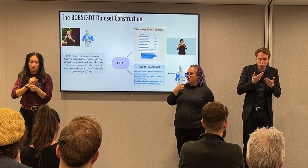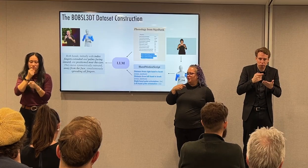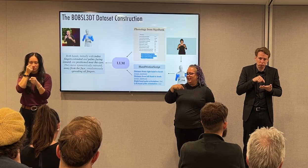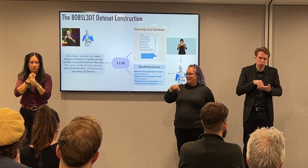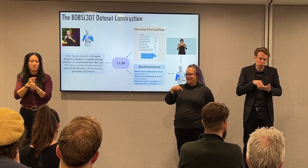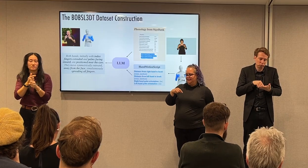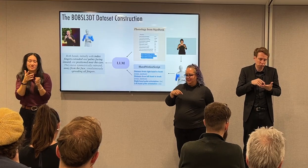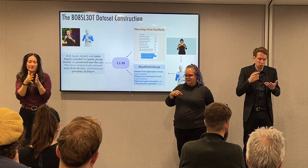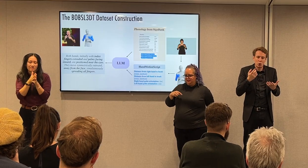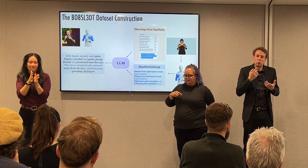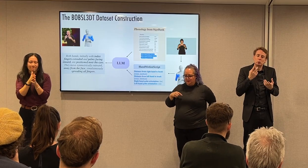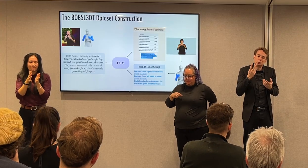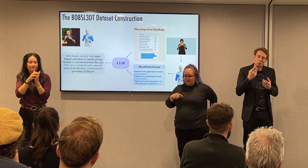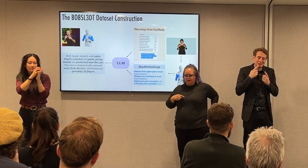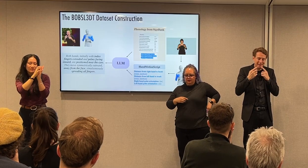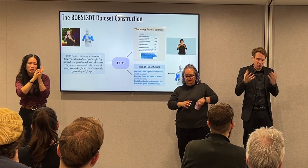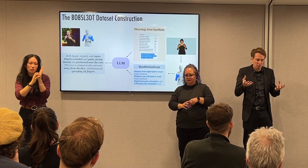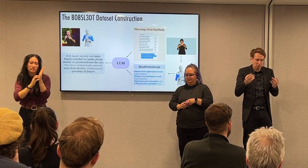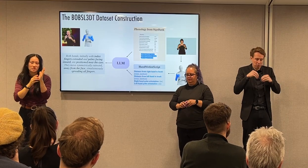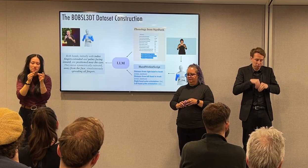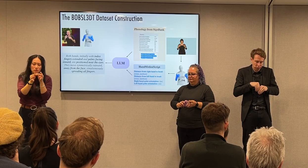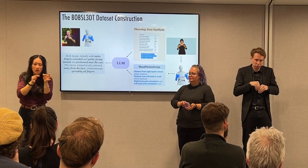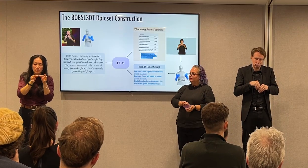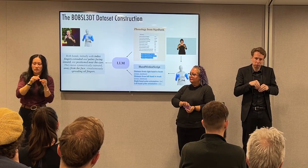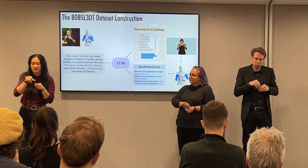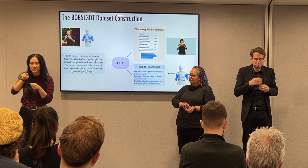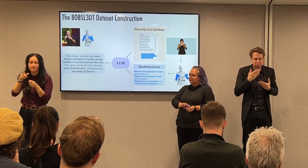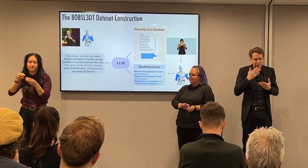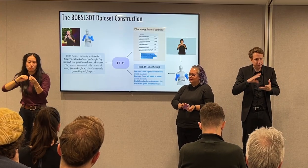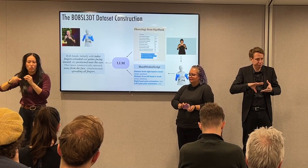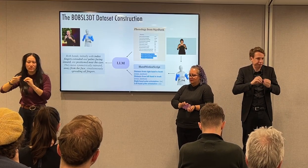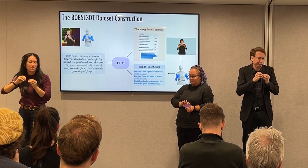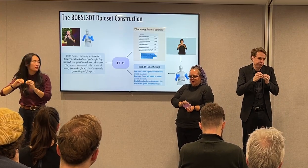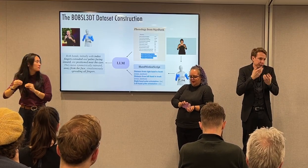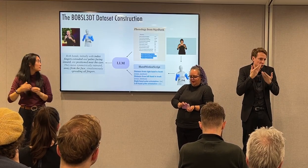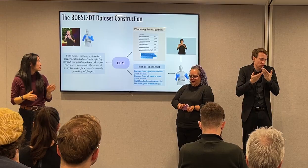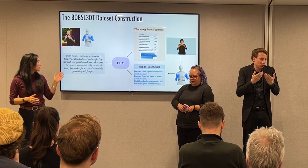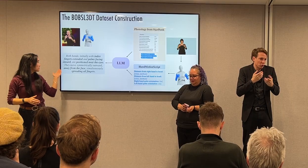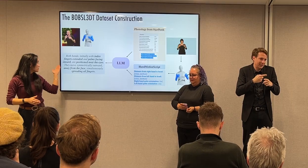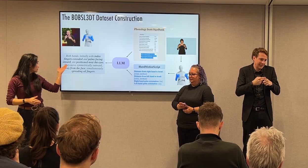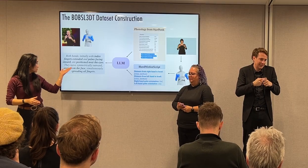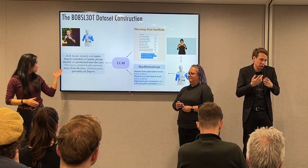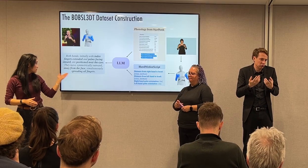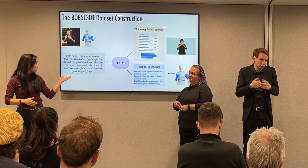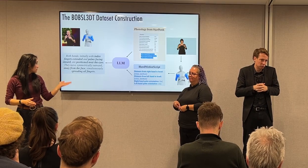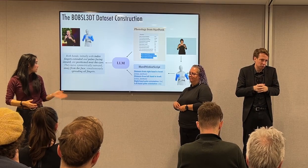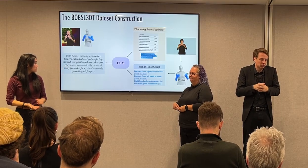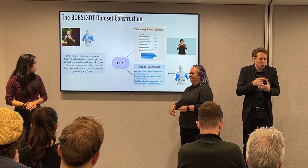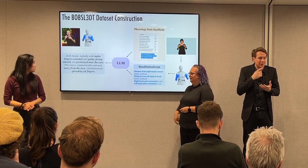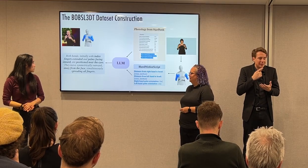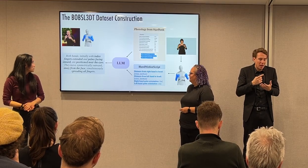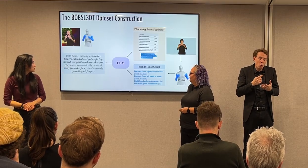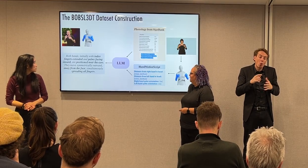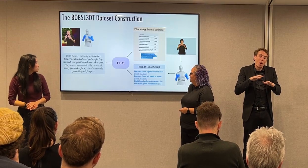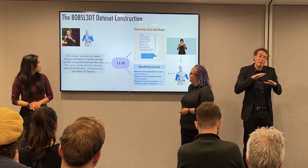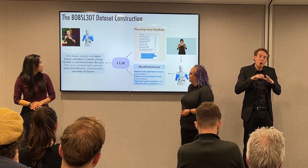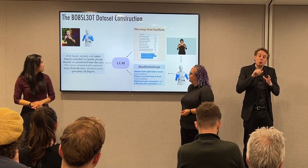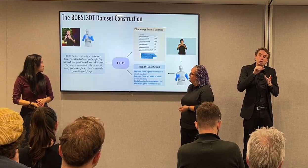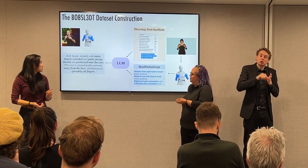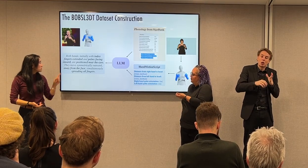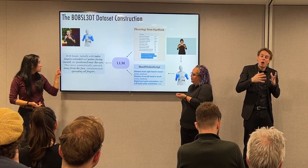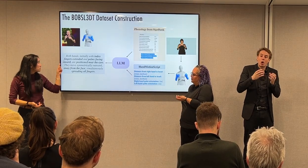you'll have the information within the description that the sign, like the motion starts with index finger extended